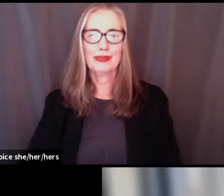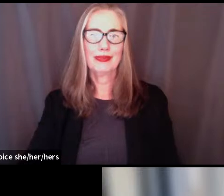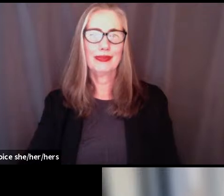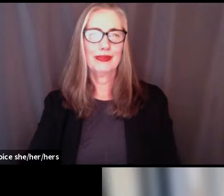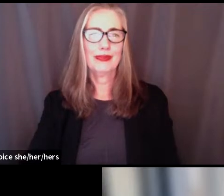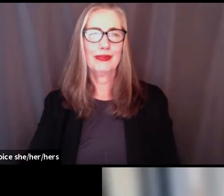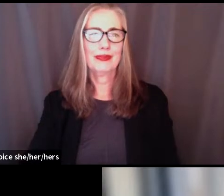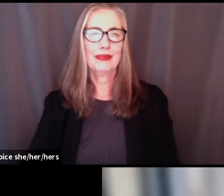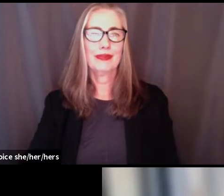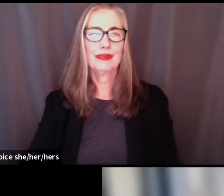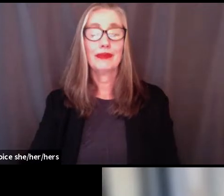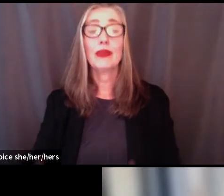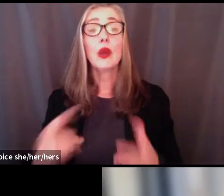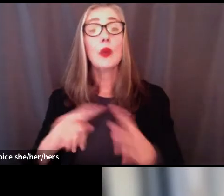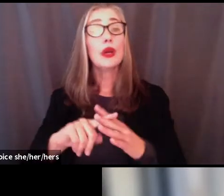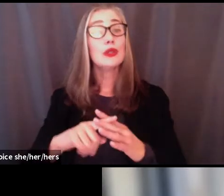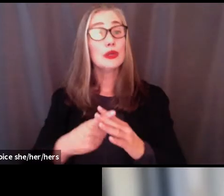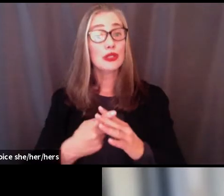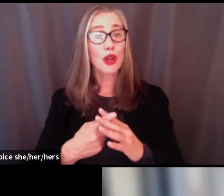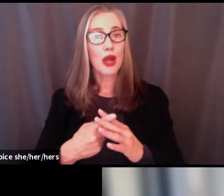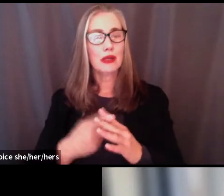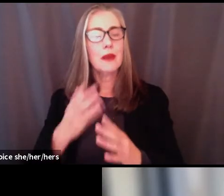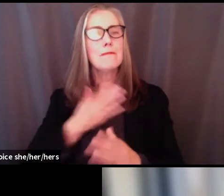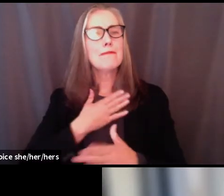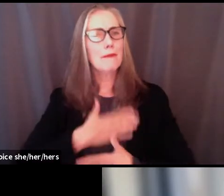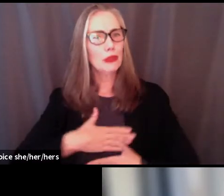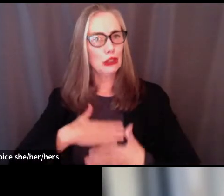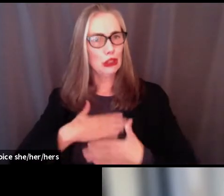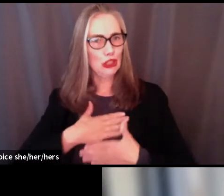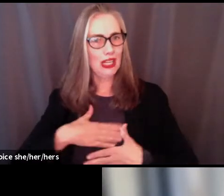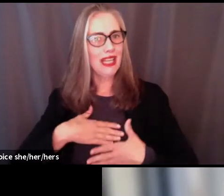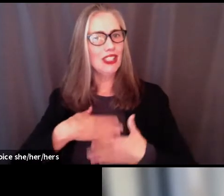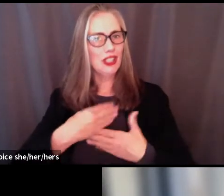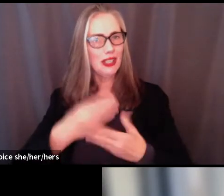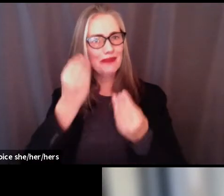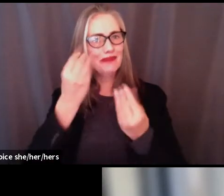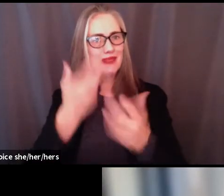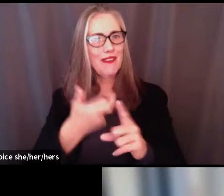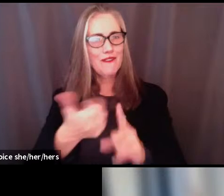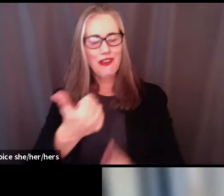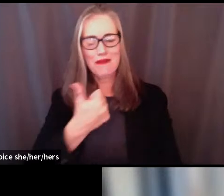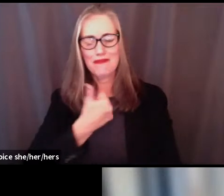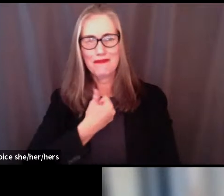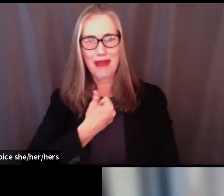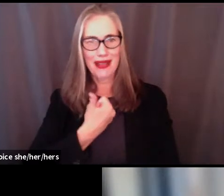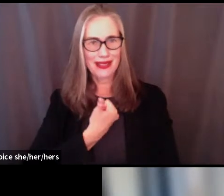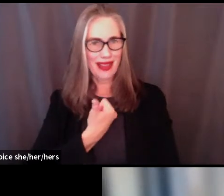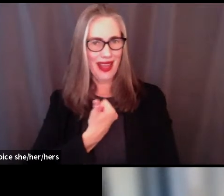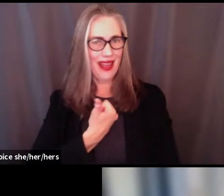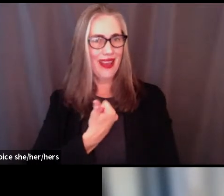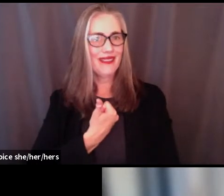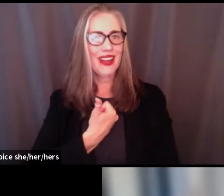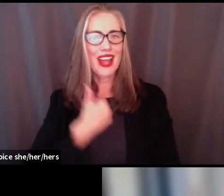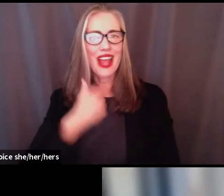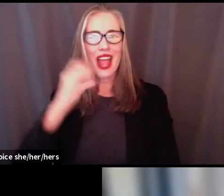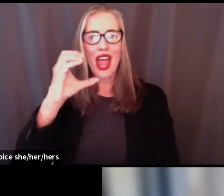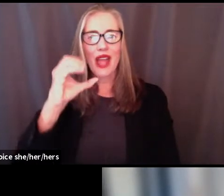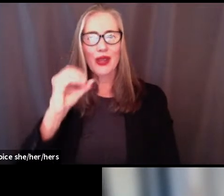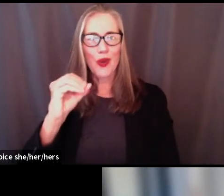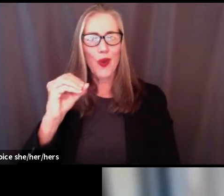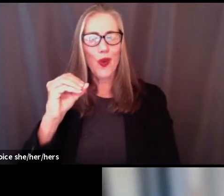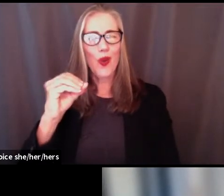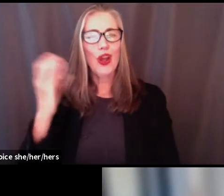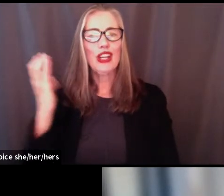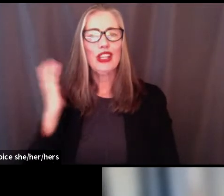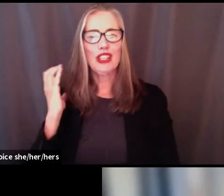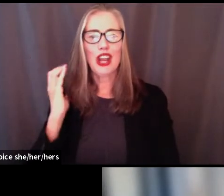I'd like to start by expressing my appreciation on behalf of myself and Co-Chair Brandon Zavala for